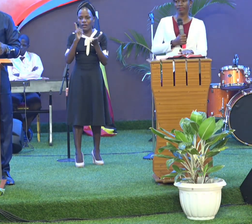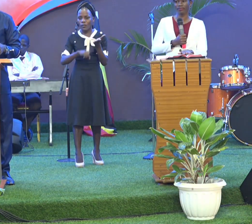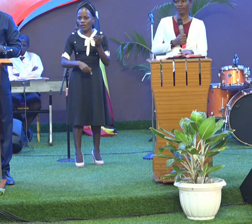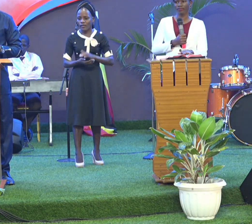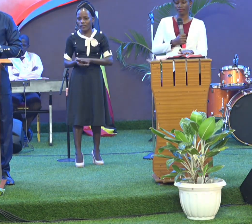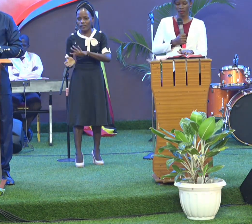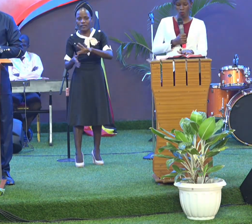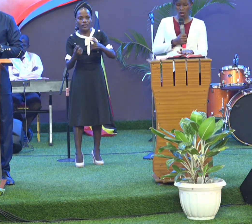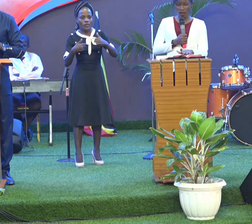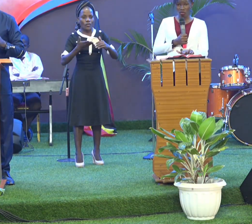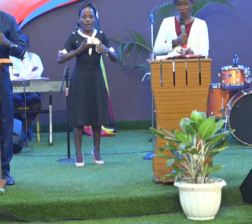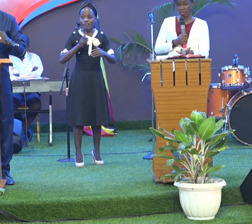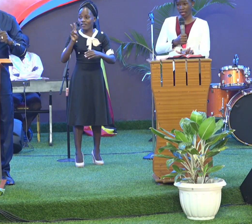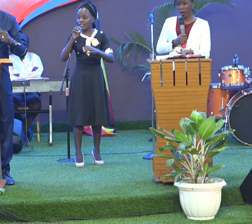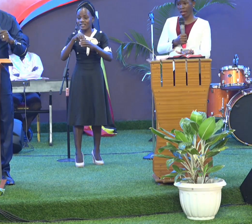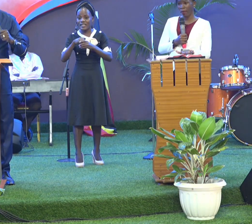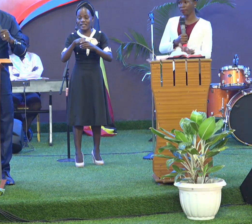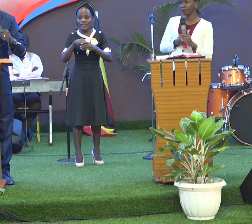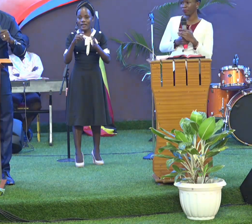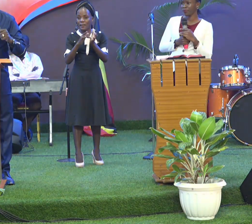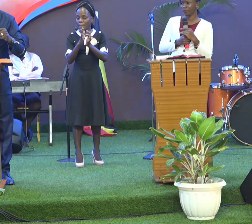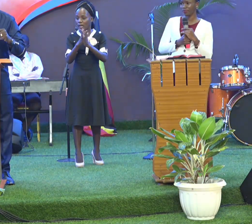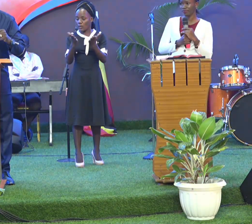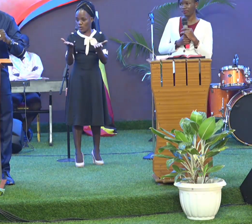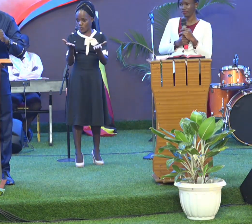Tuine nyiri mu Bible. We have scriptures in the Bible.